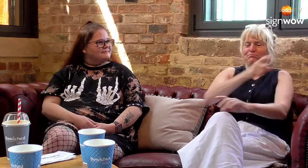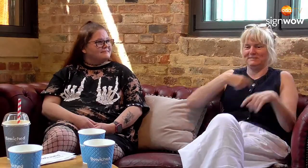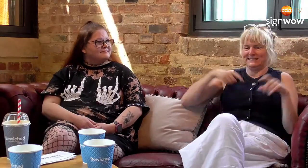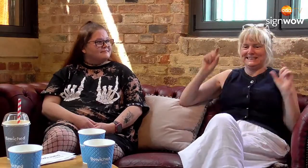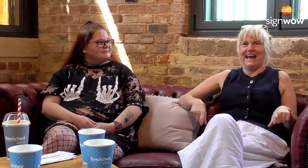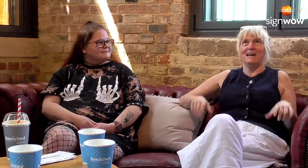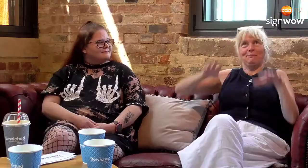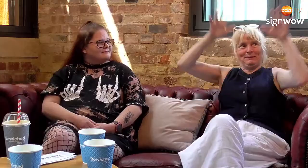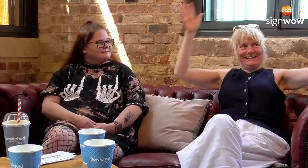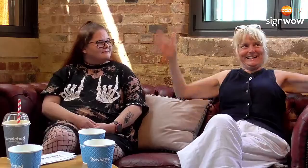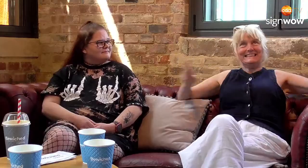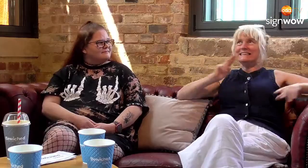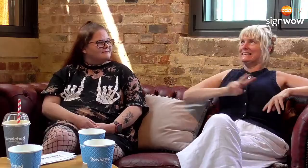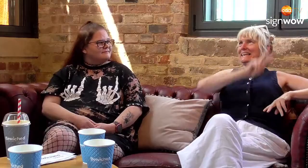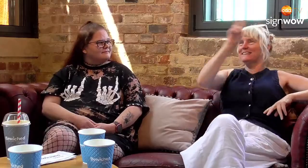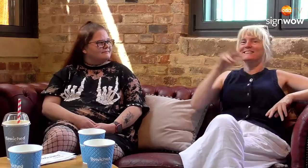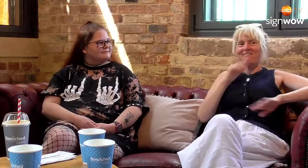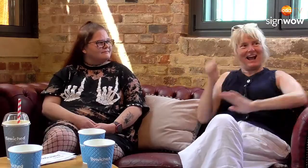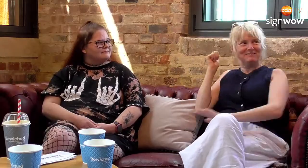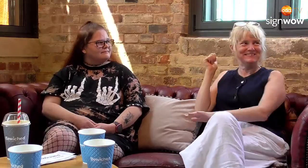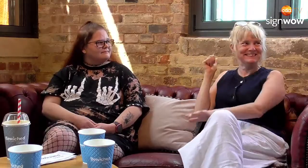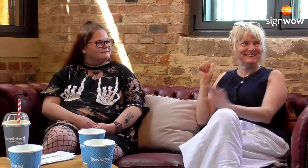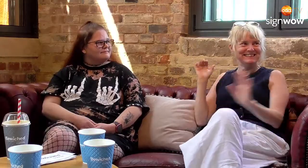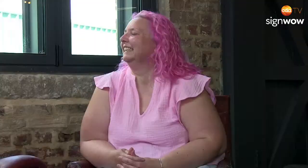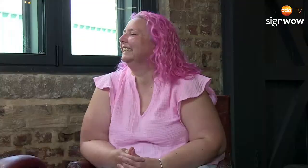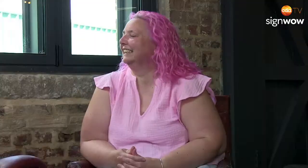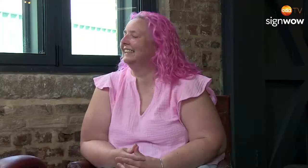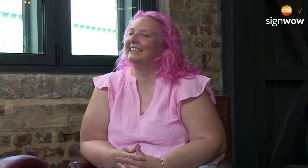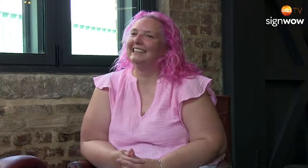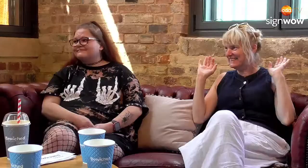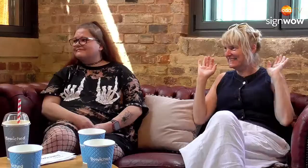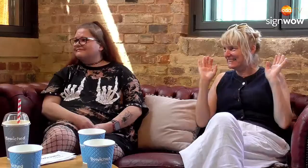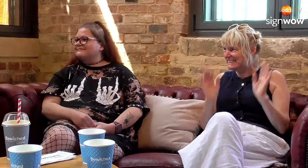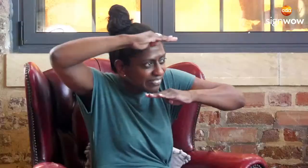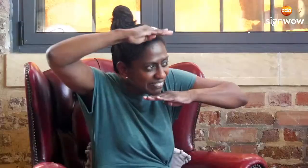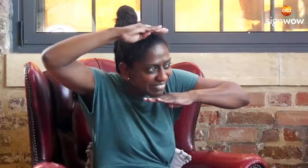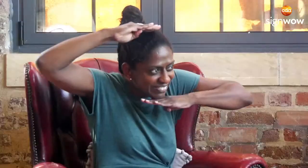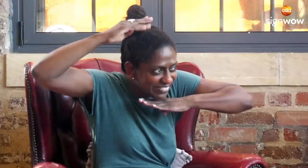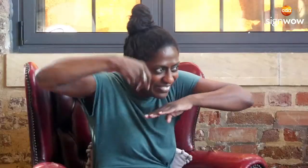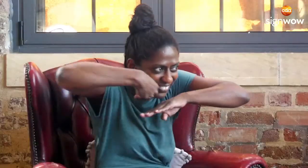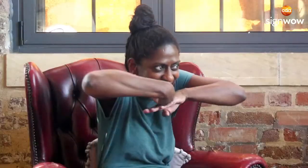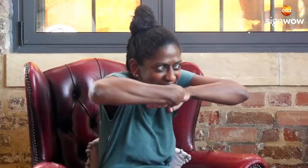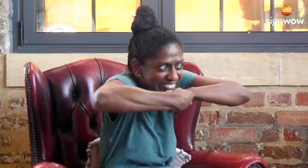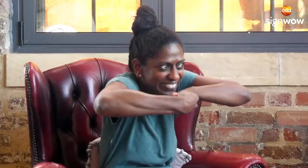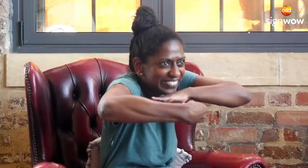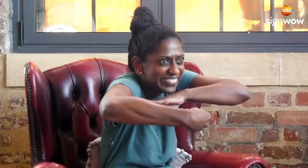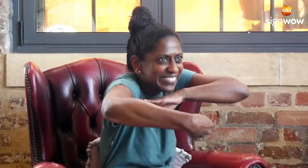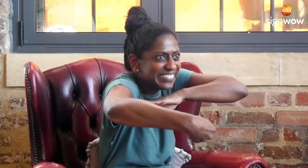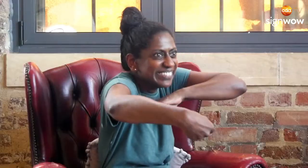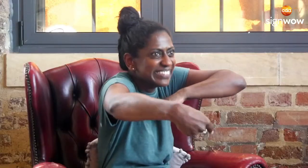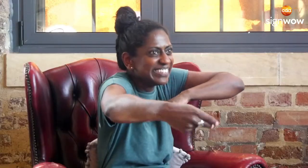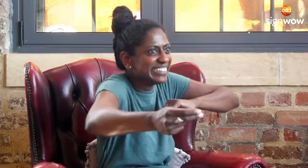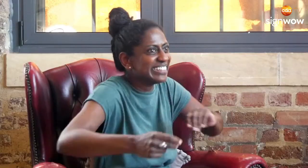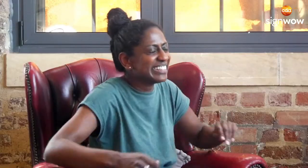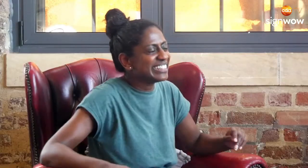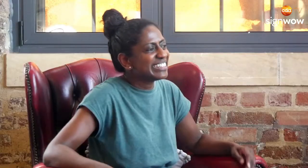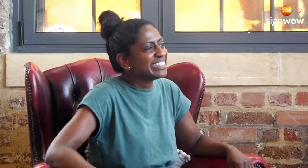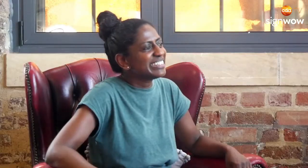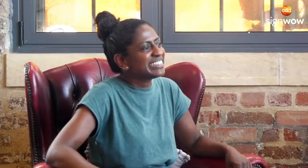down into the depths. No, thank you. I'll stay where it's nice and big and then I can easily get out. Oh no, not into small spaces.